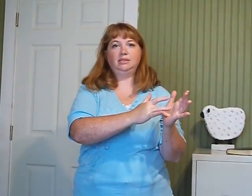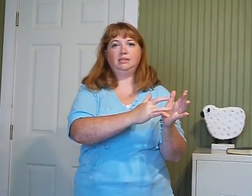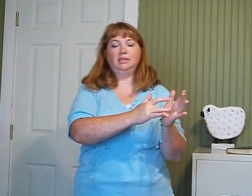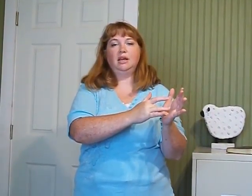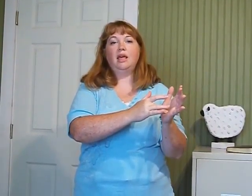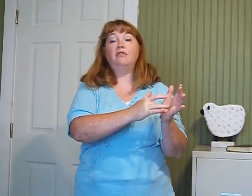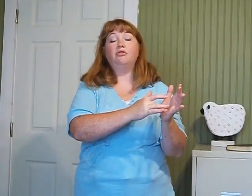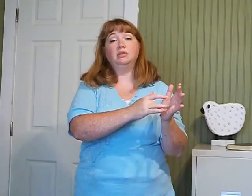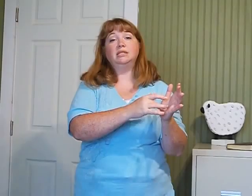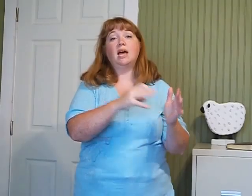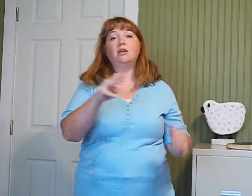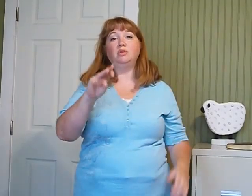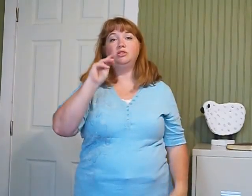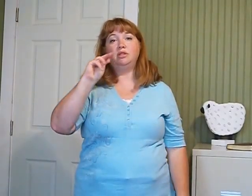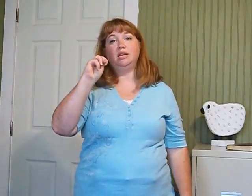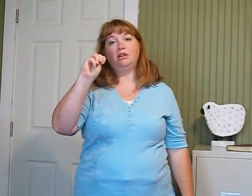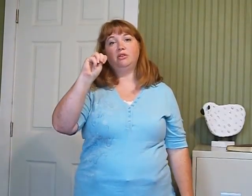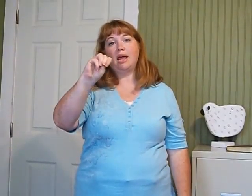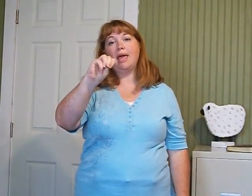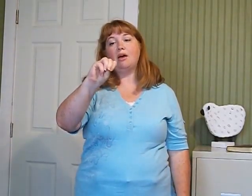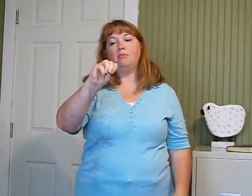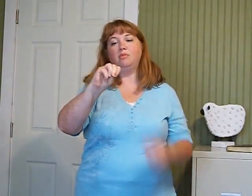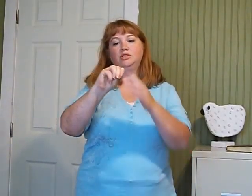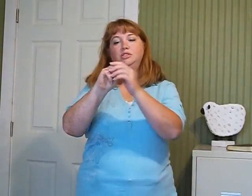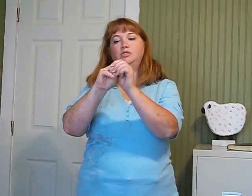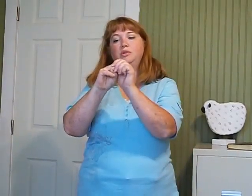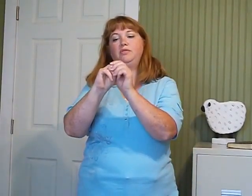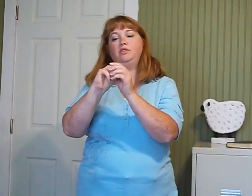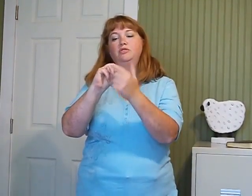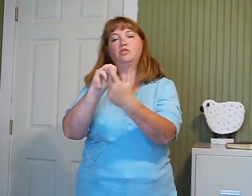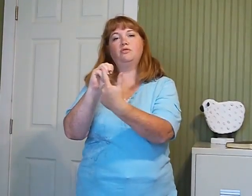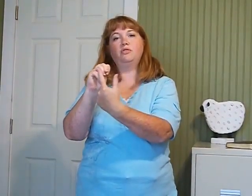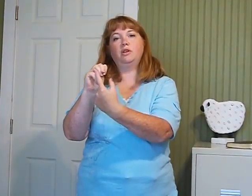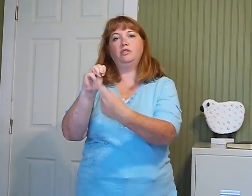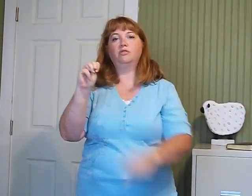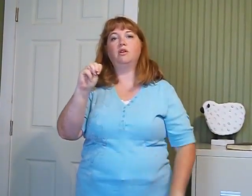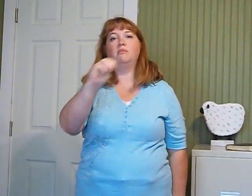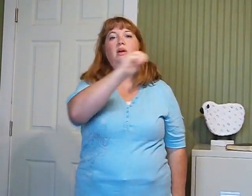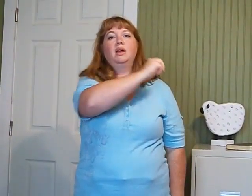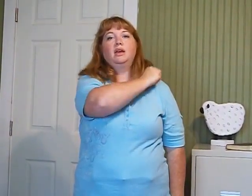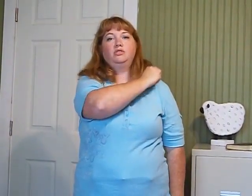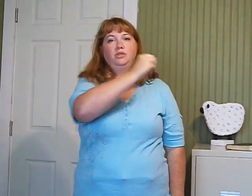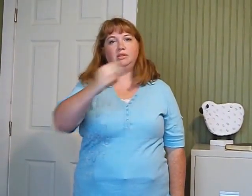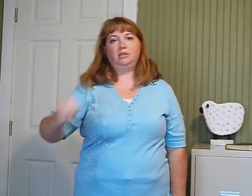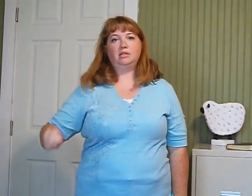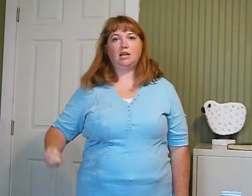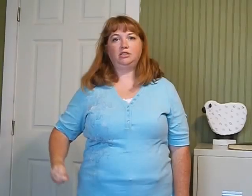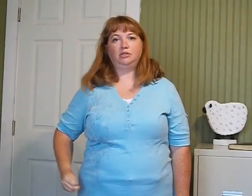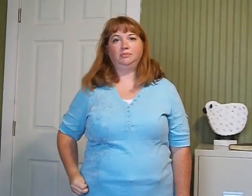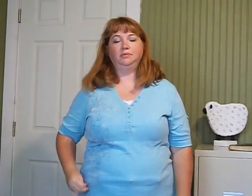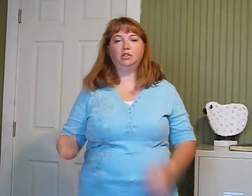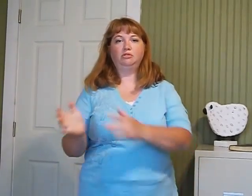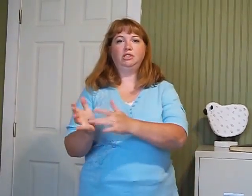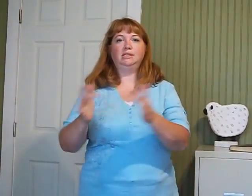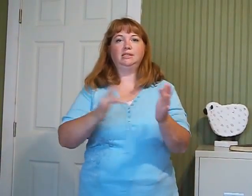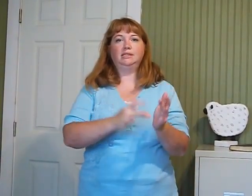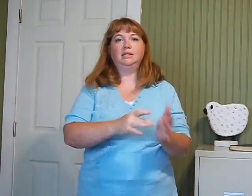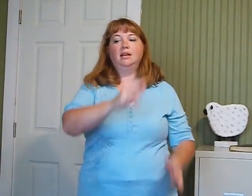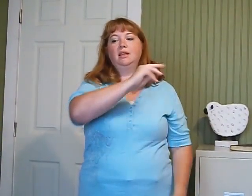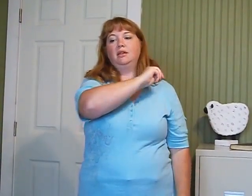Jesus. And for Messiah, we do the letter M, which is 3 fingers over and your thumb doing the sash. So Jesus,